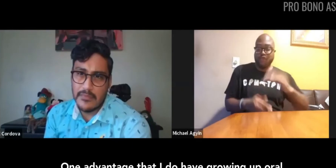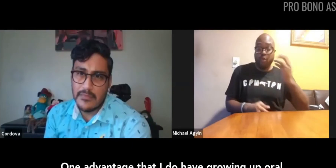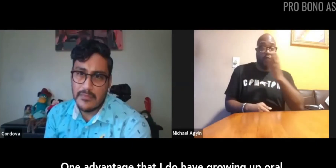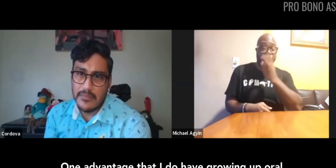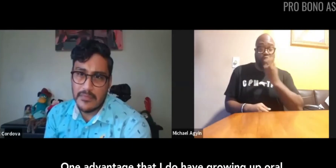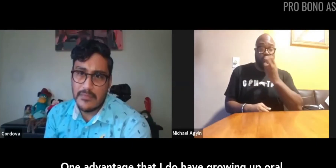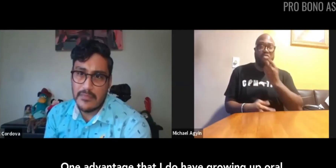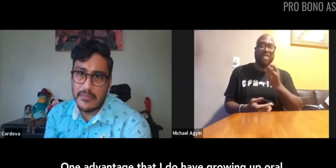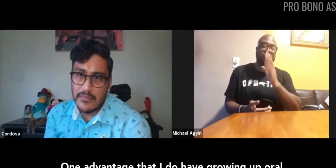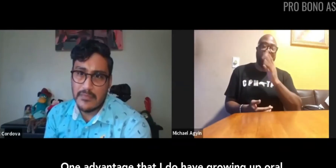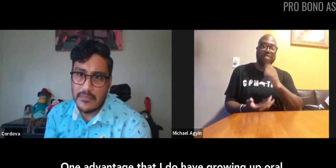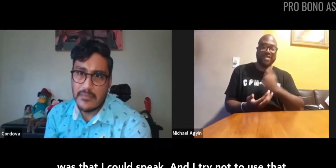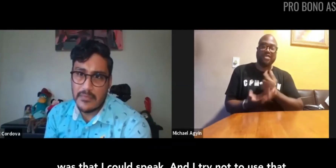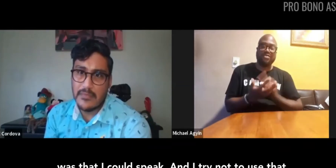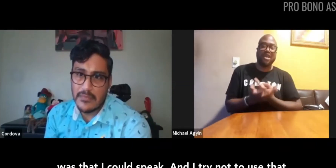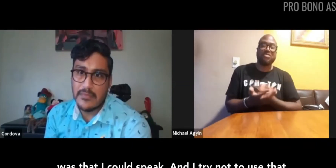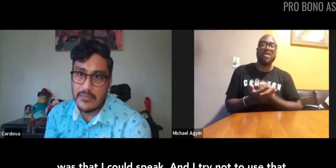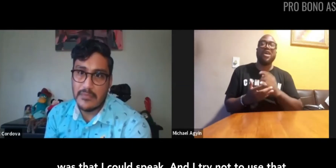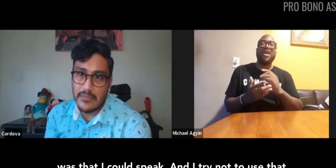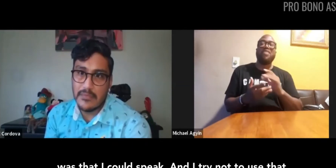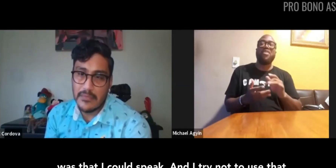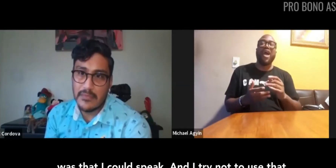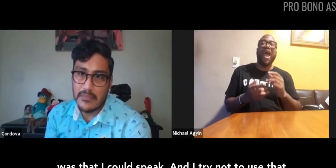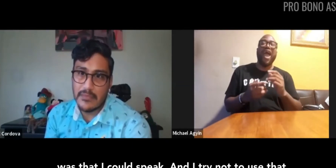One advantage that I do have from growing up oral is that I can speak.